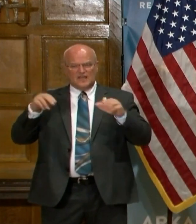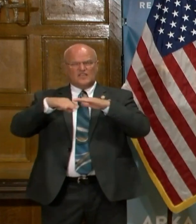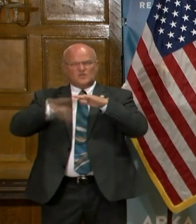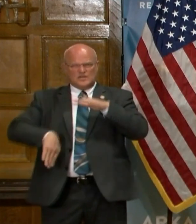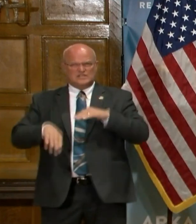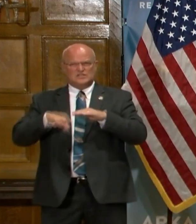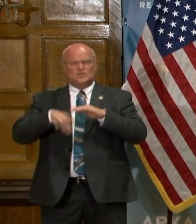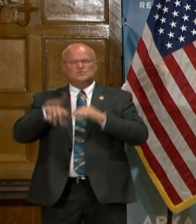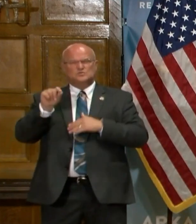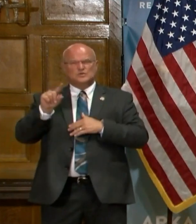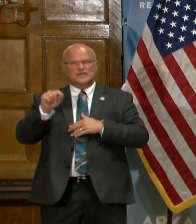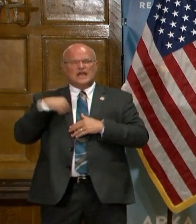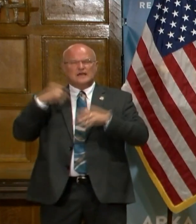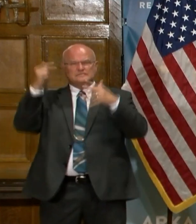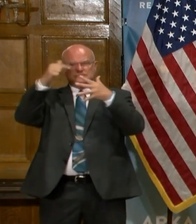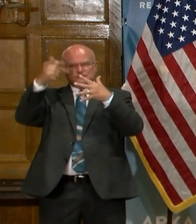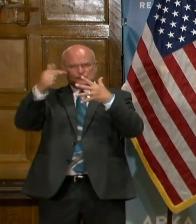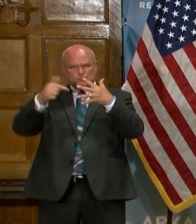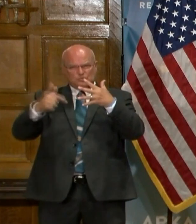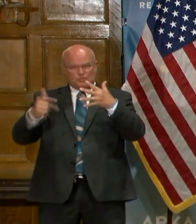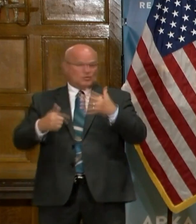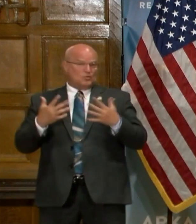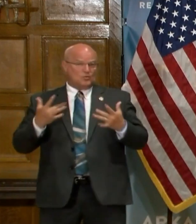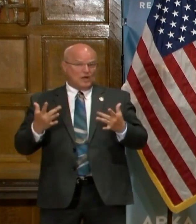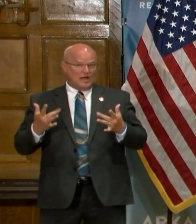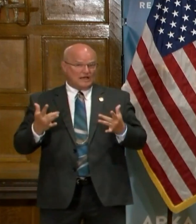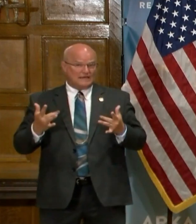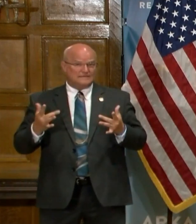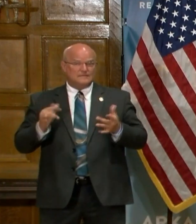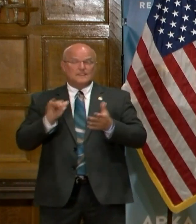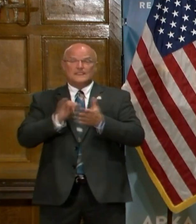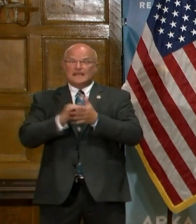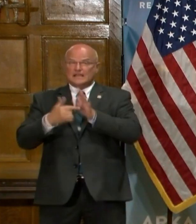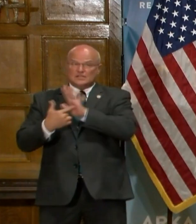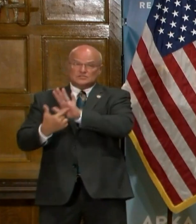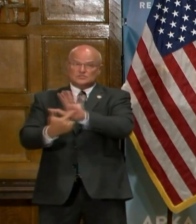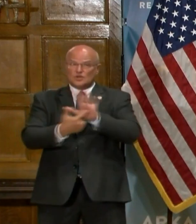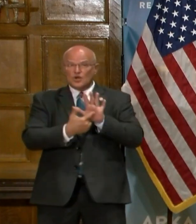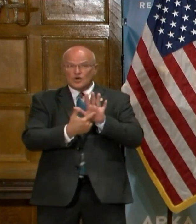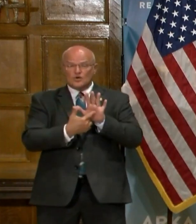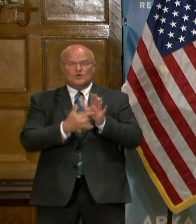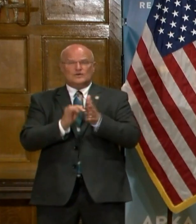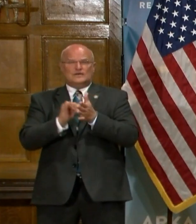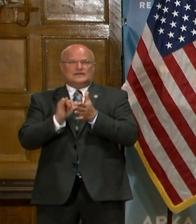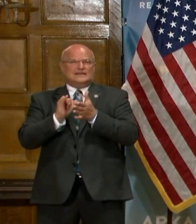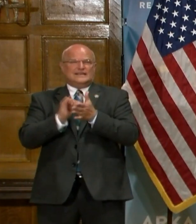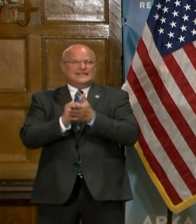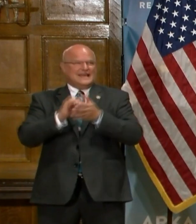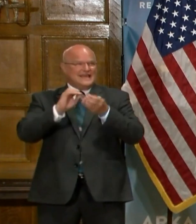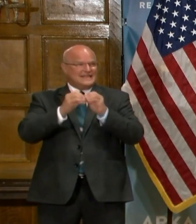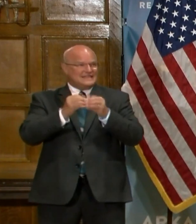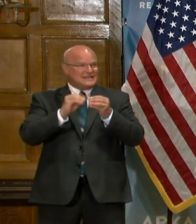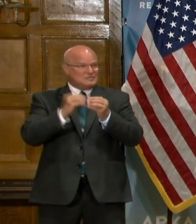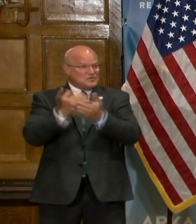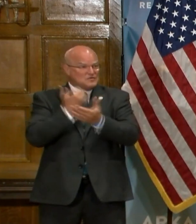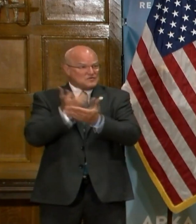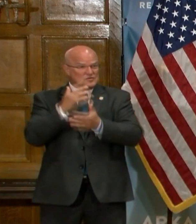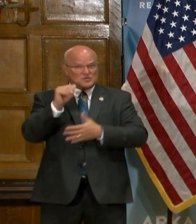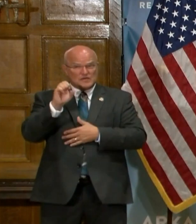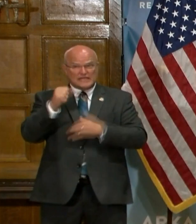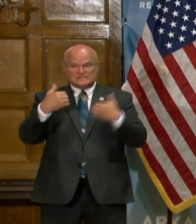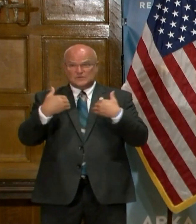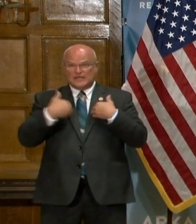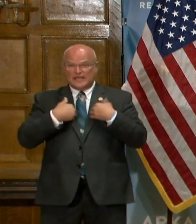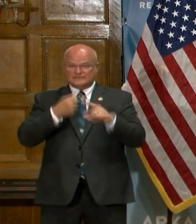20. And the reason I went through those numbers is because it shows that the number of new cases that